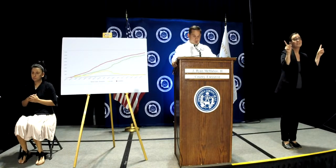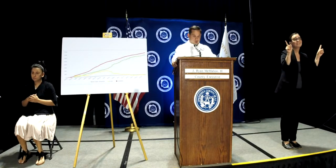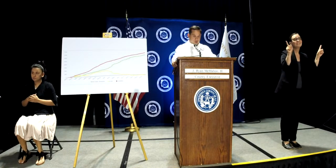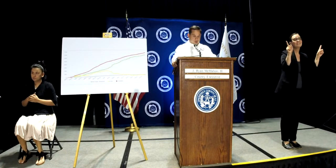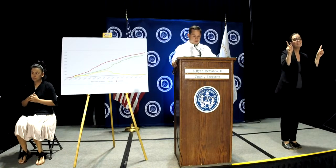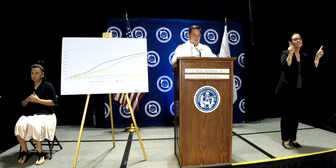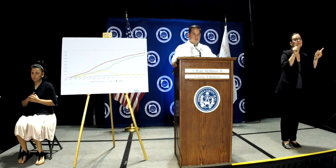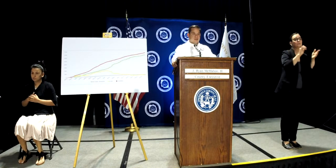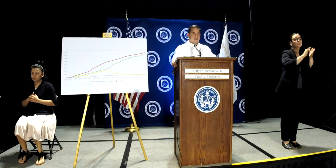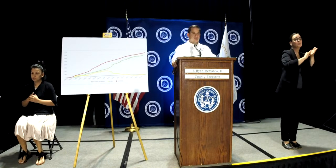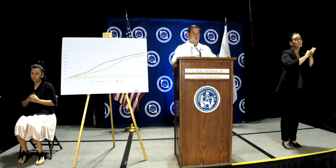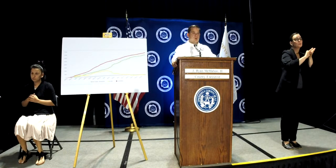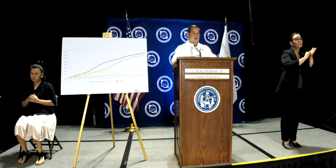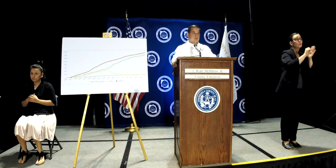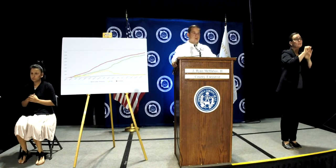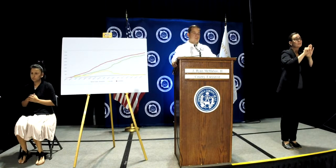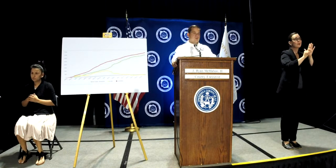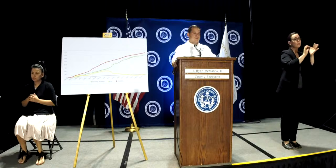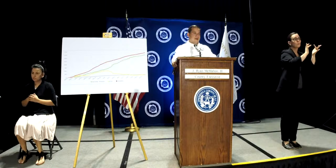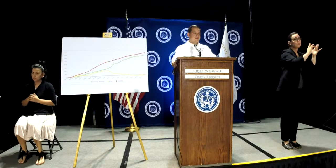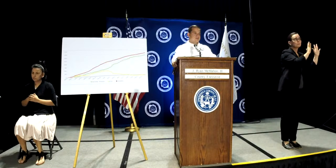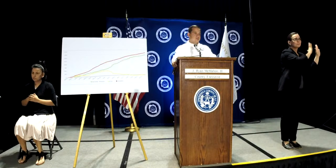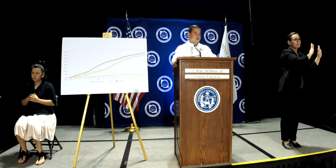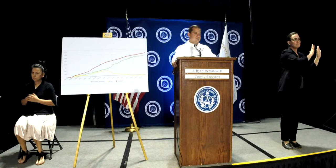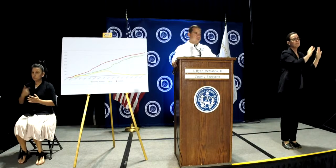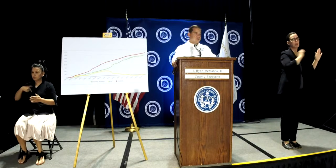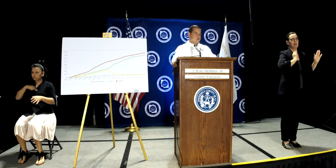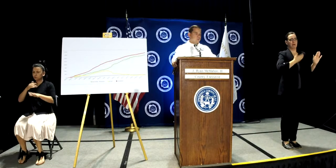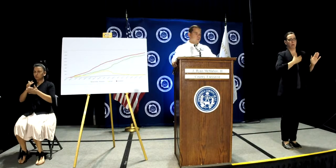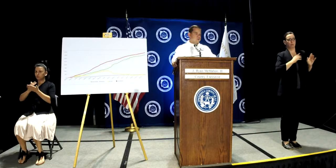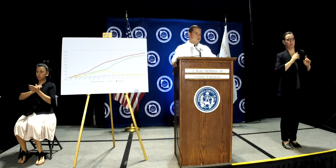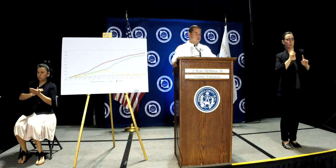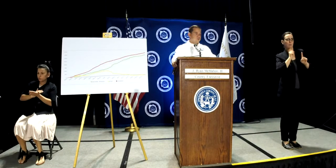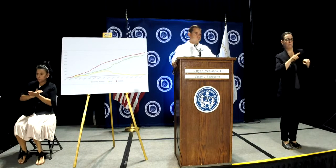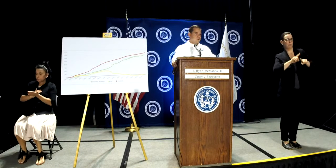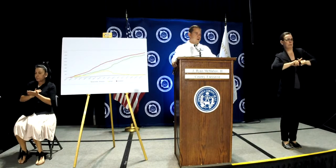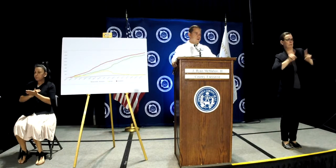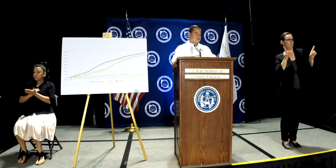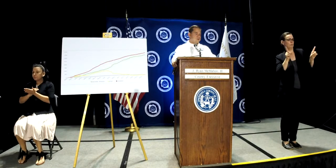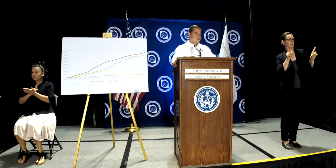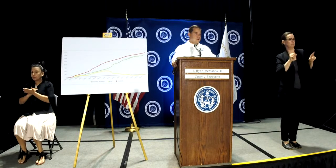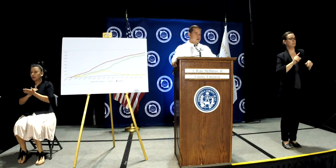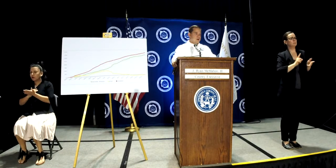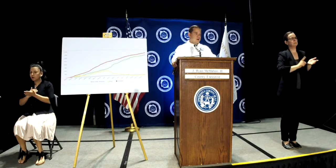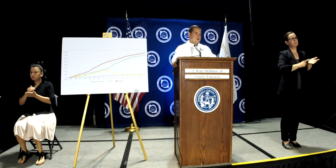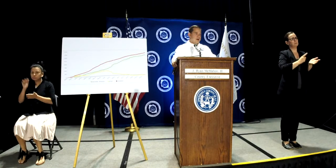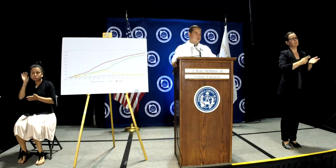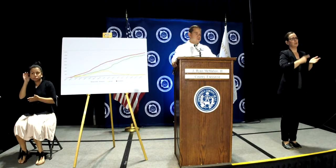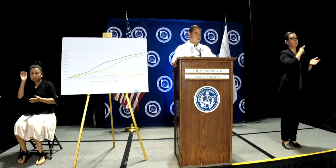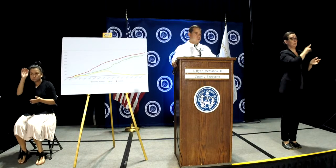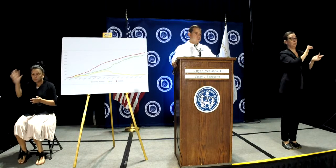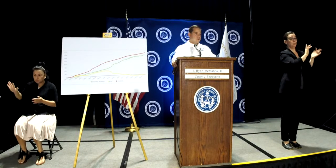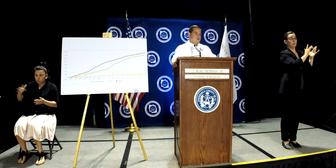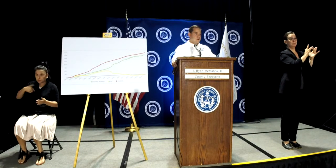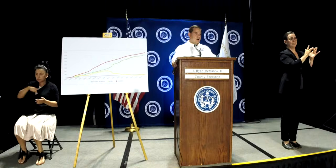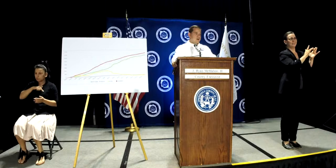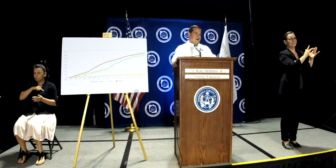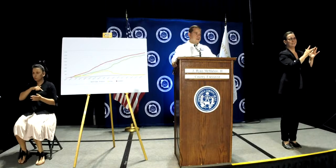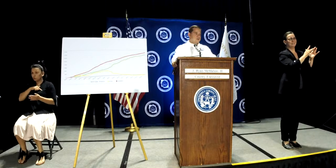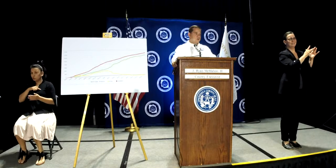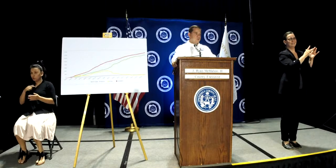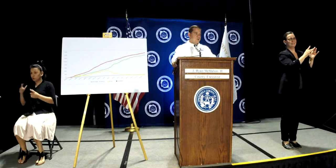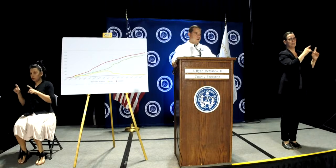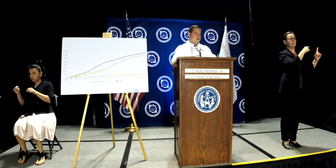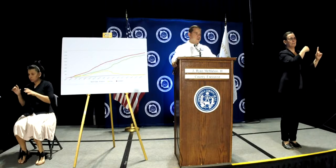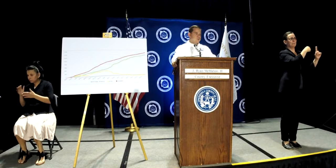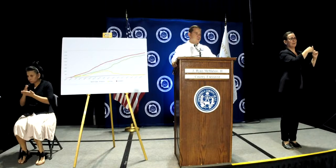report. There's days where the number of positive tests the state reports are different from ours. Obviously, our data